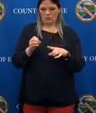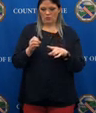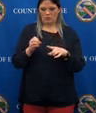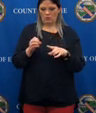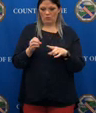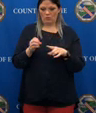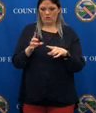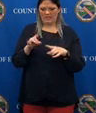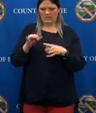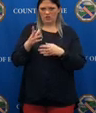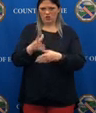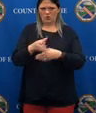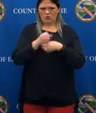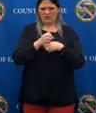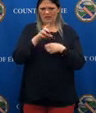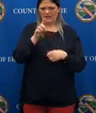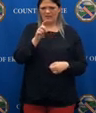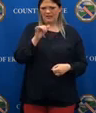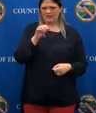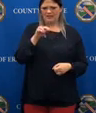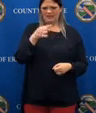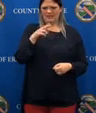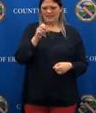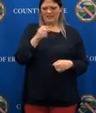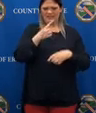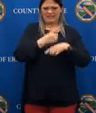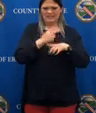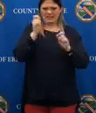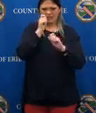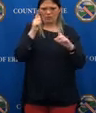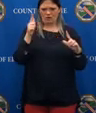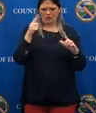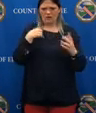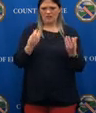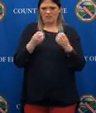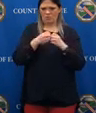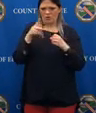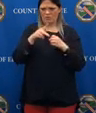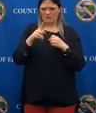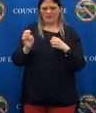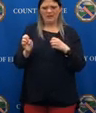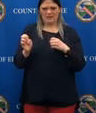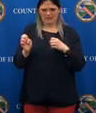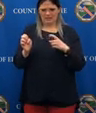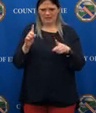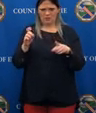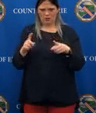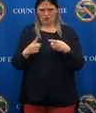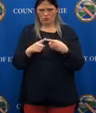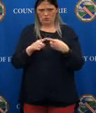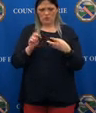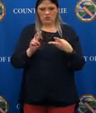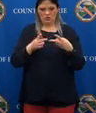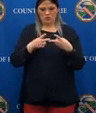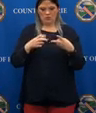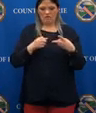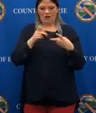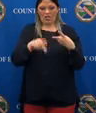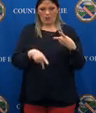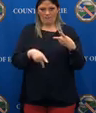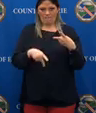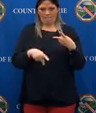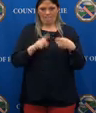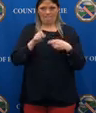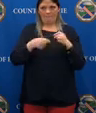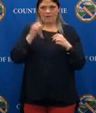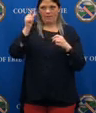you get the so-called Dingus Day surprise of more PPE? That's question number one. And number two, a follow-up to the question about